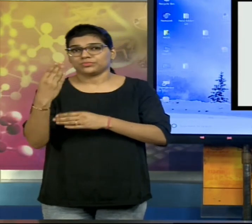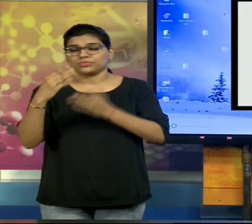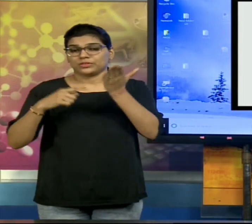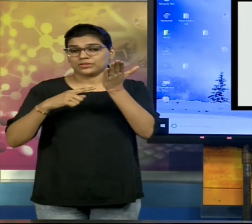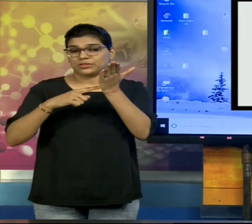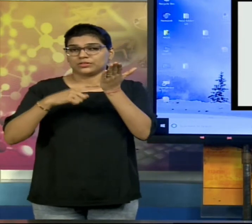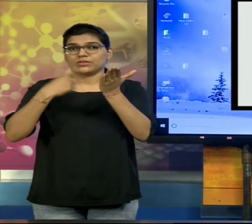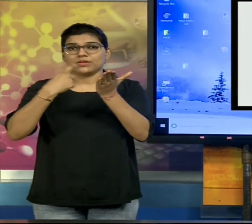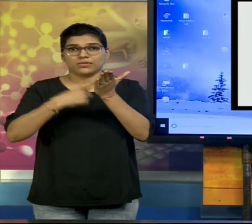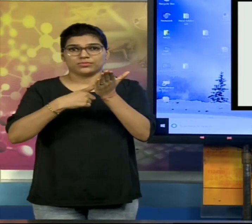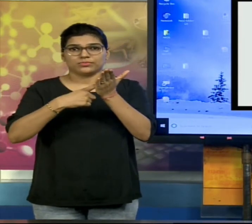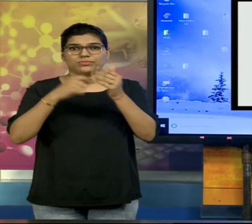trade.